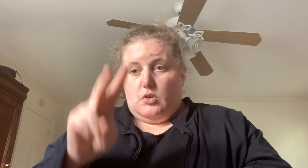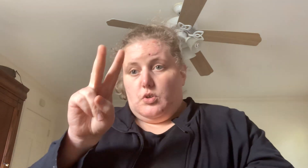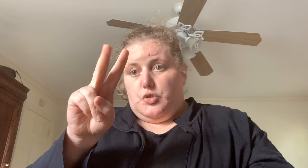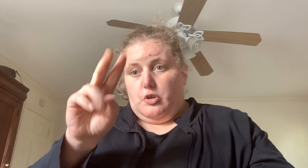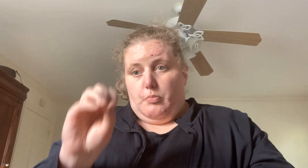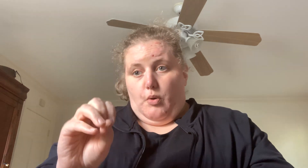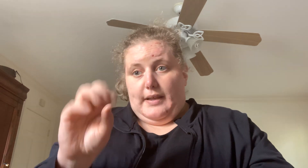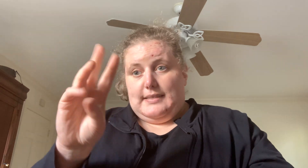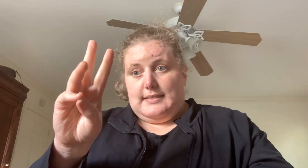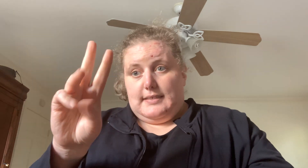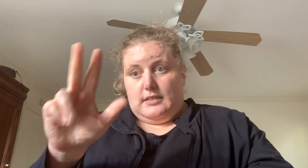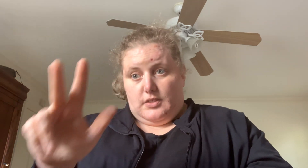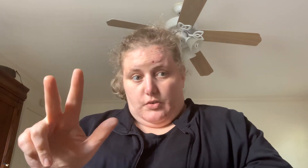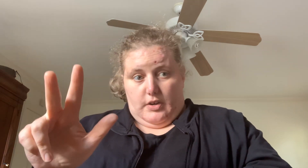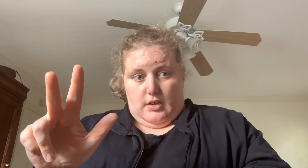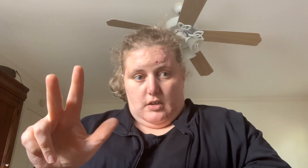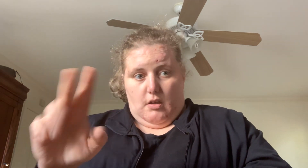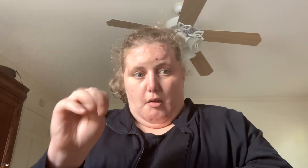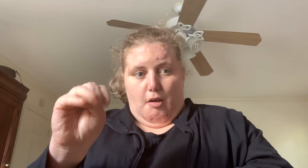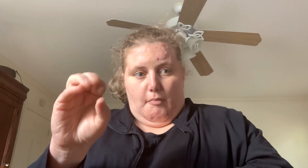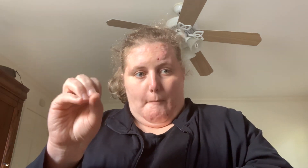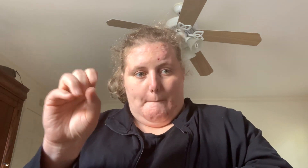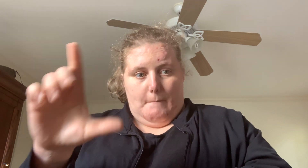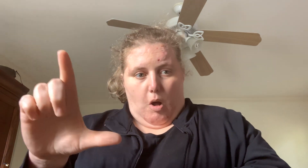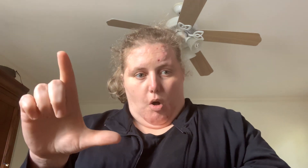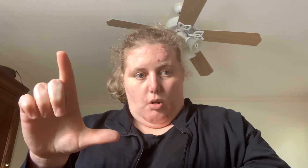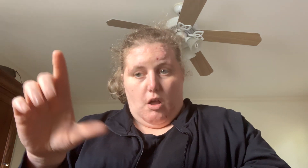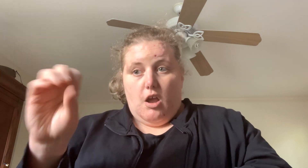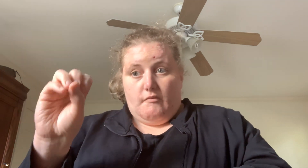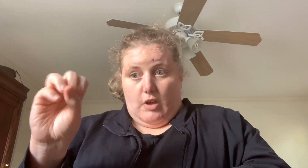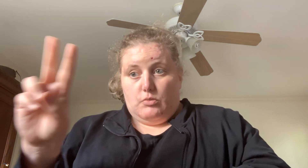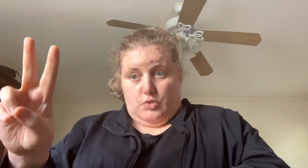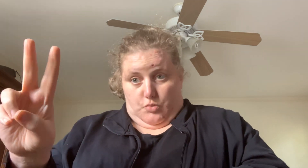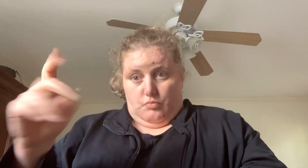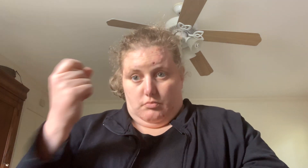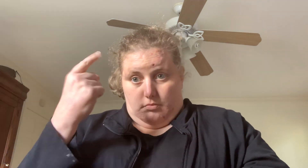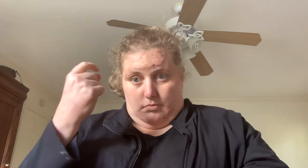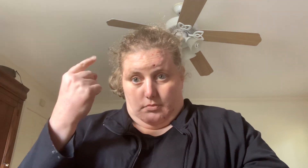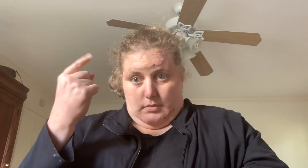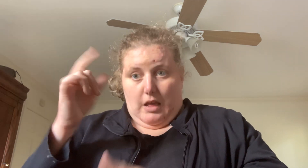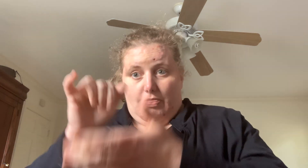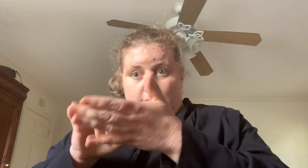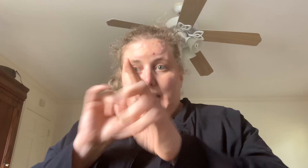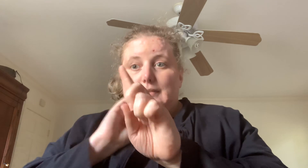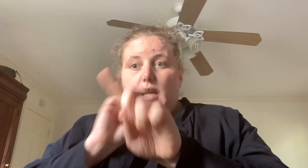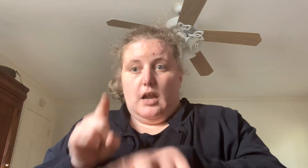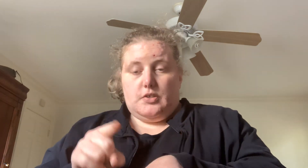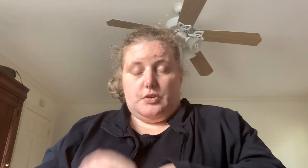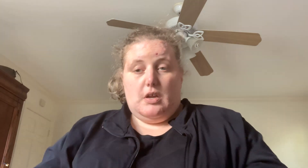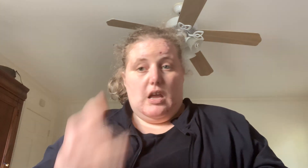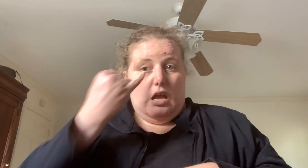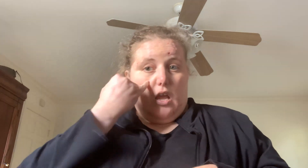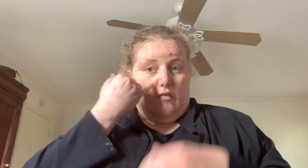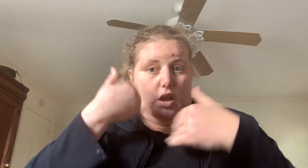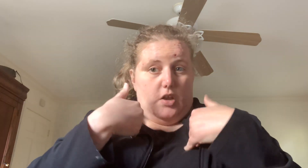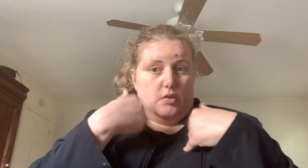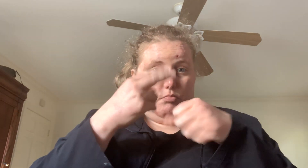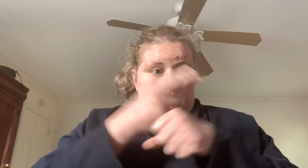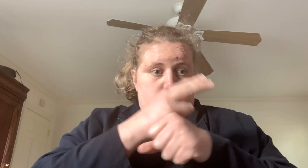2.63 moles of O2. So if we use up 5.25 moles